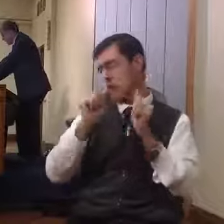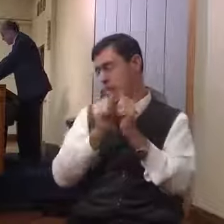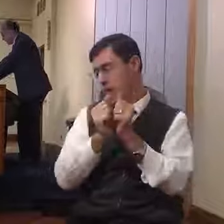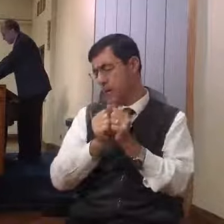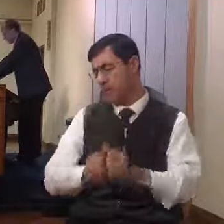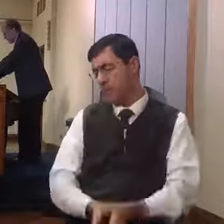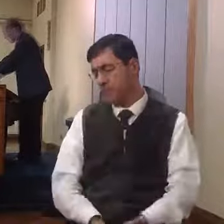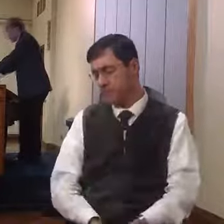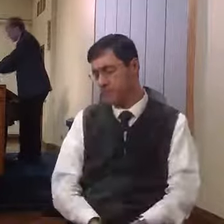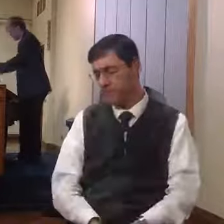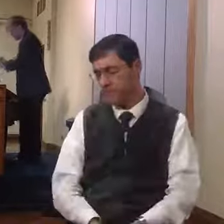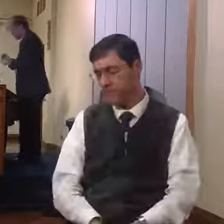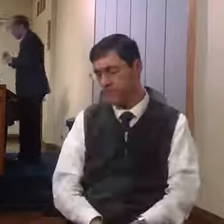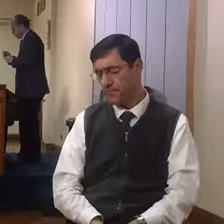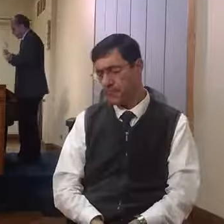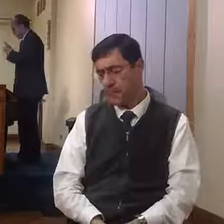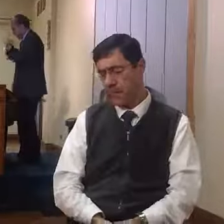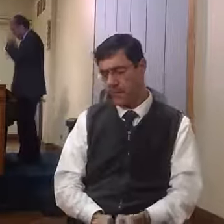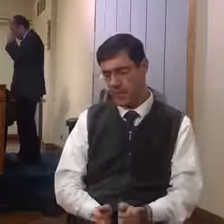Amen.